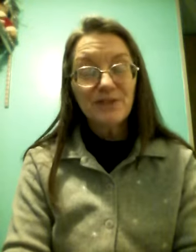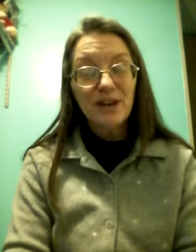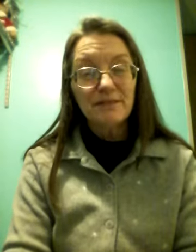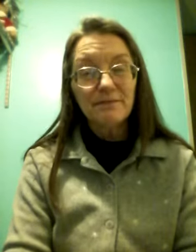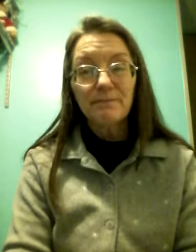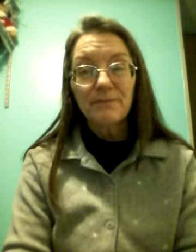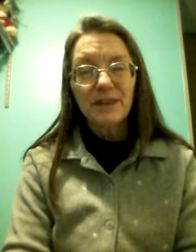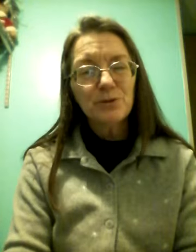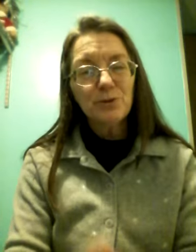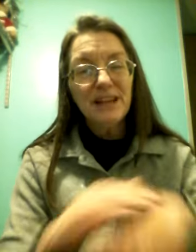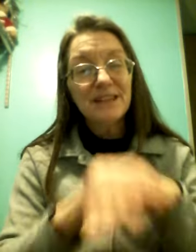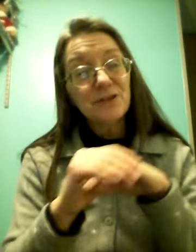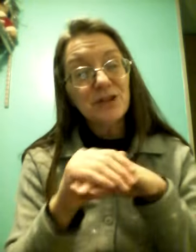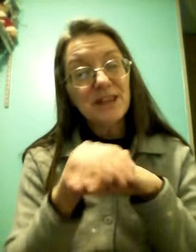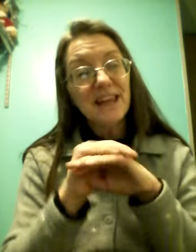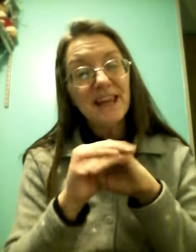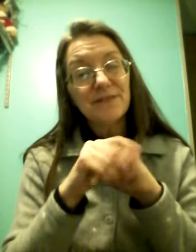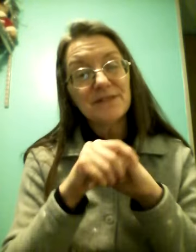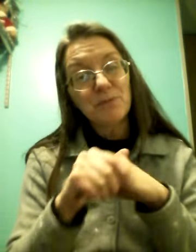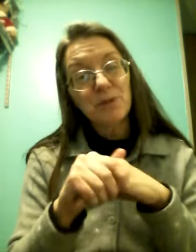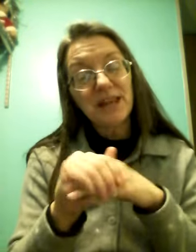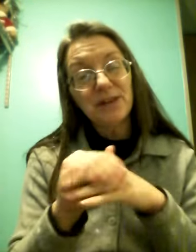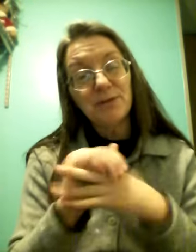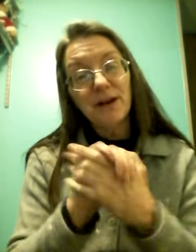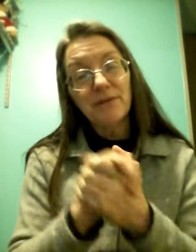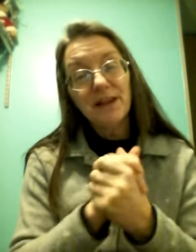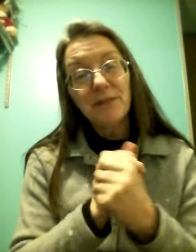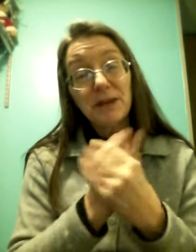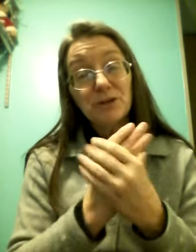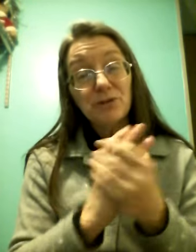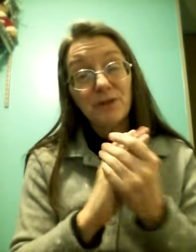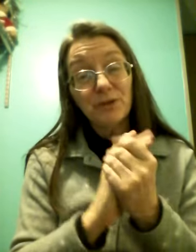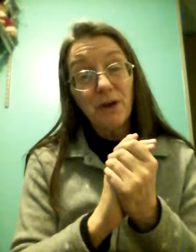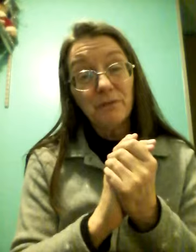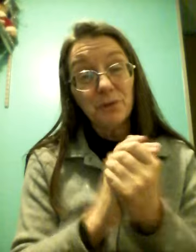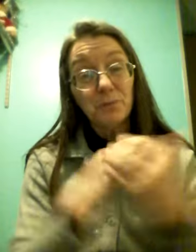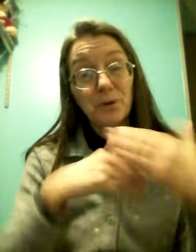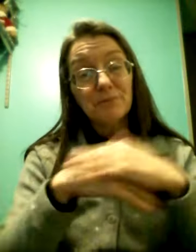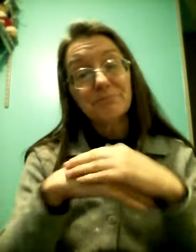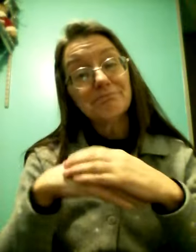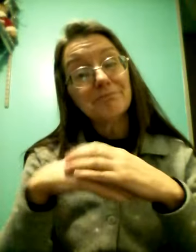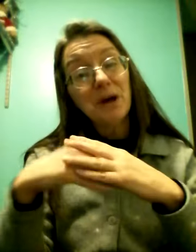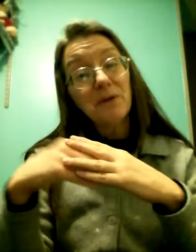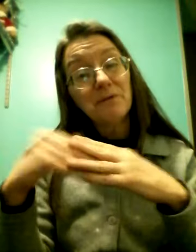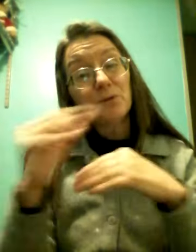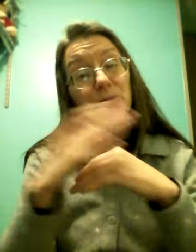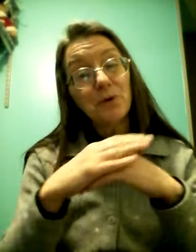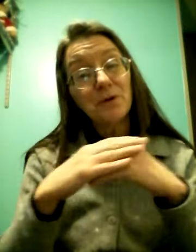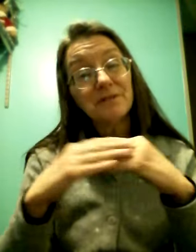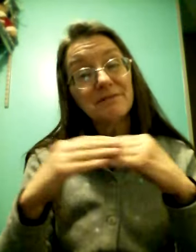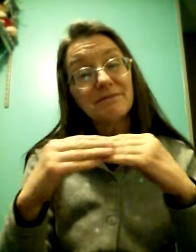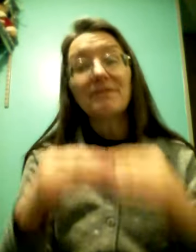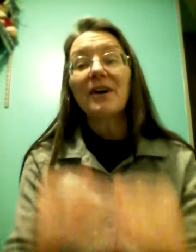right. Sort of like touching the hand of someone that you love makes you feel comfortable. Comfortable. All